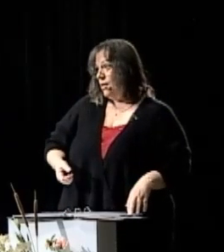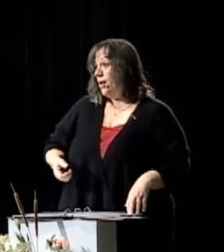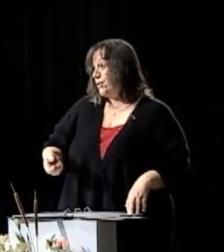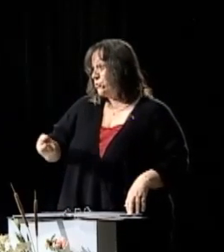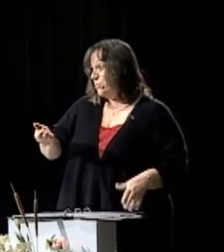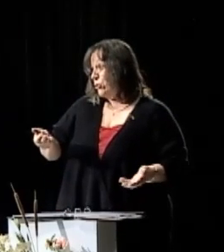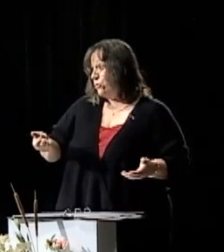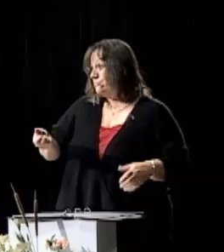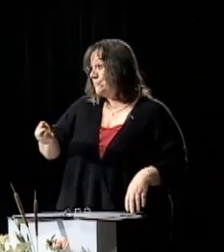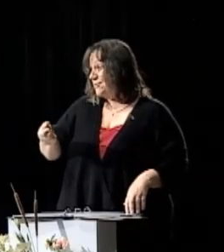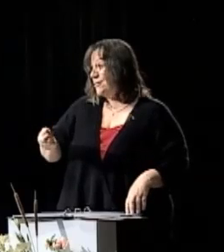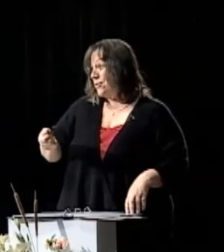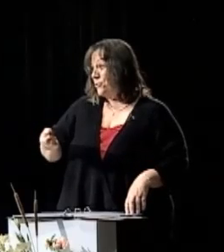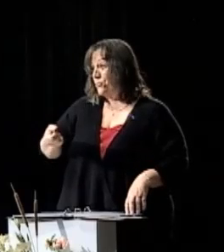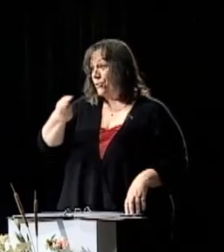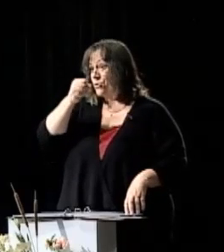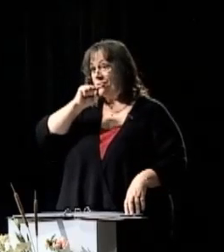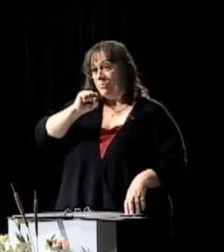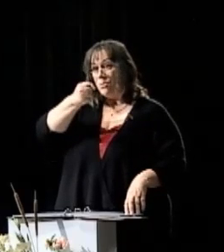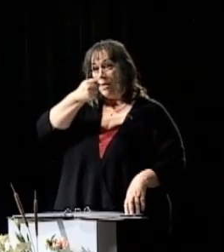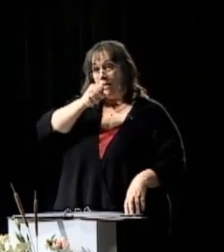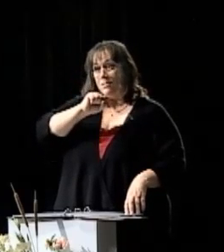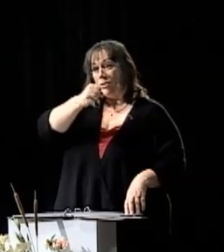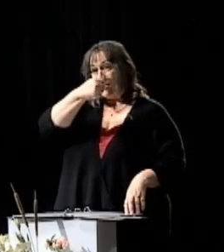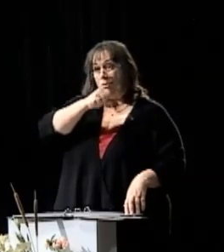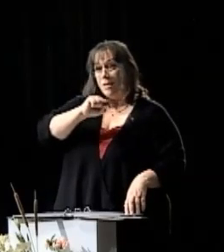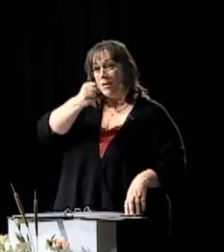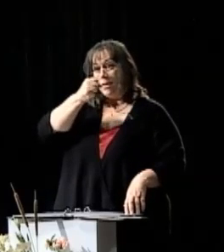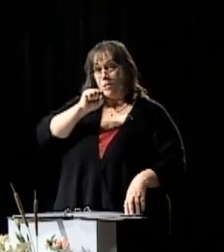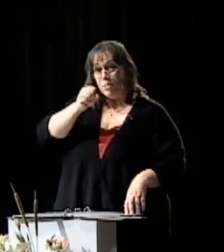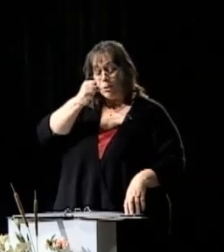Ice cream cone, another universal. You're like you're eating an ice cream cone.